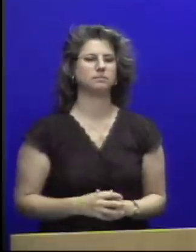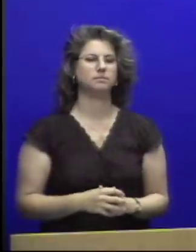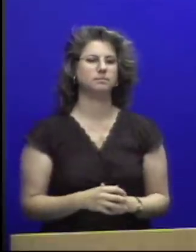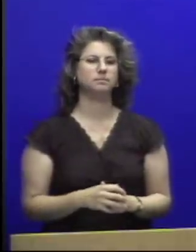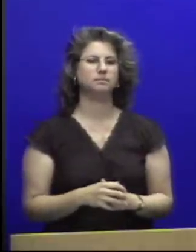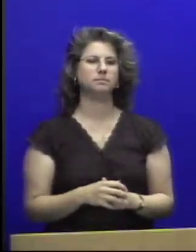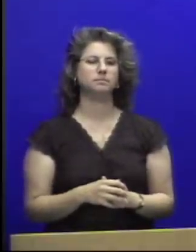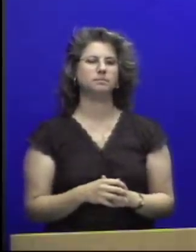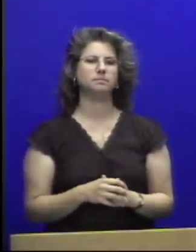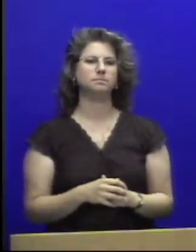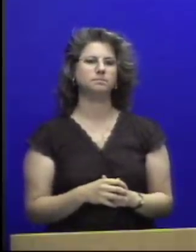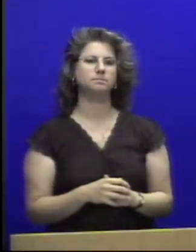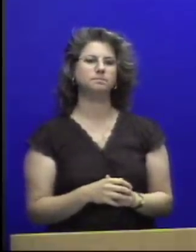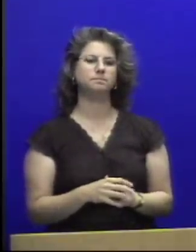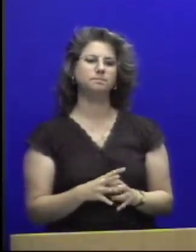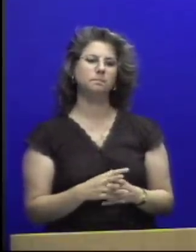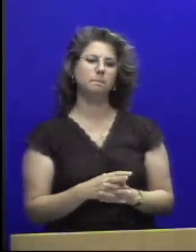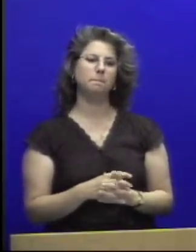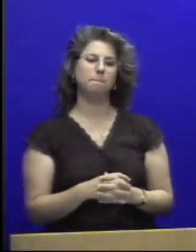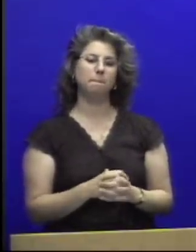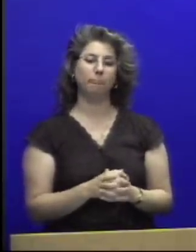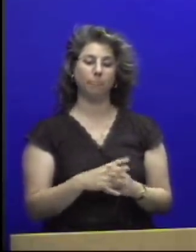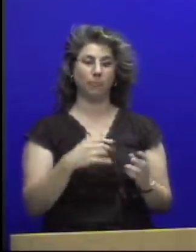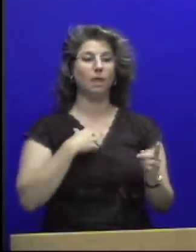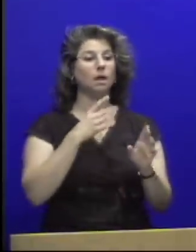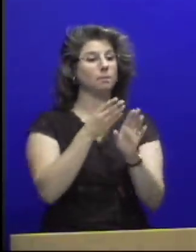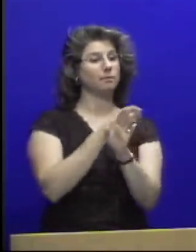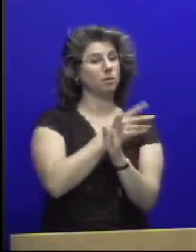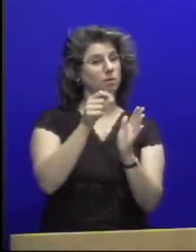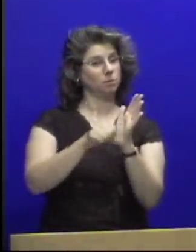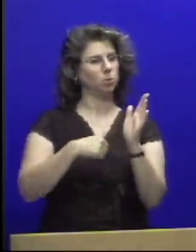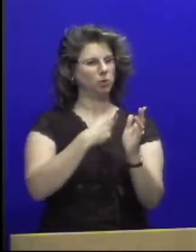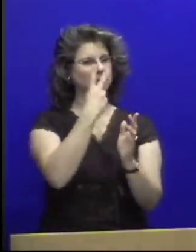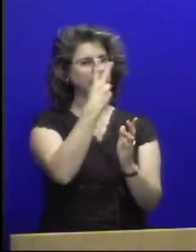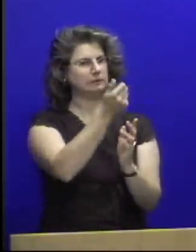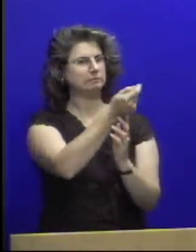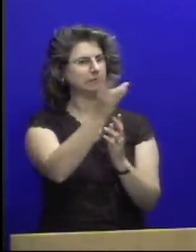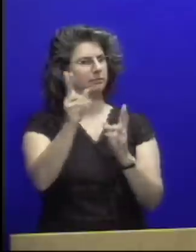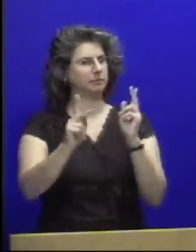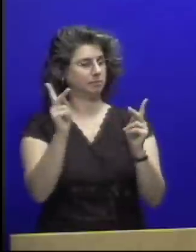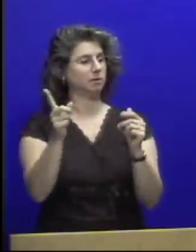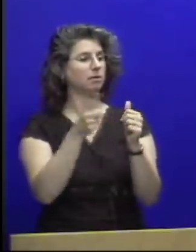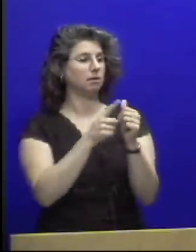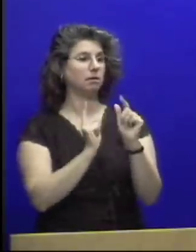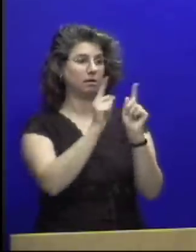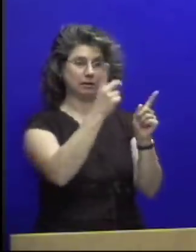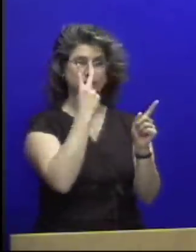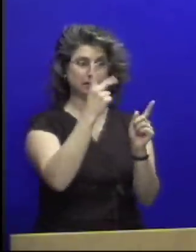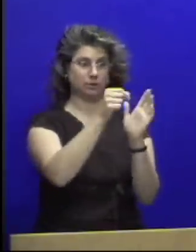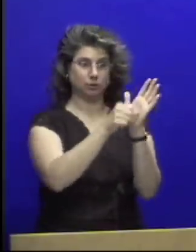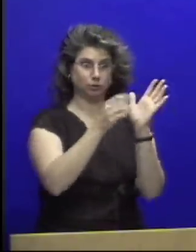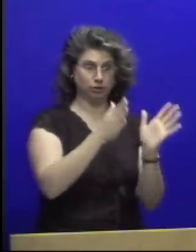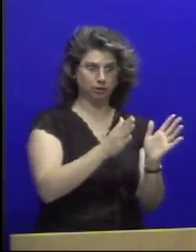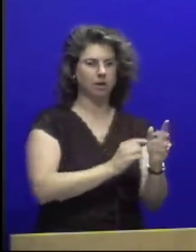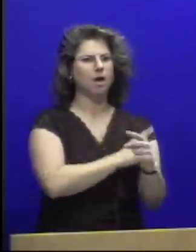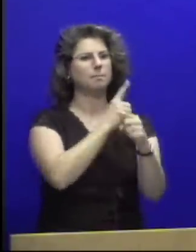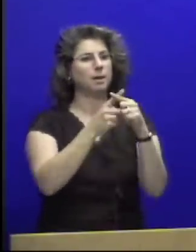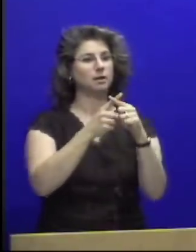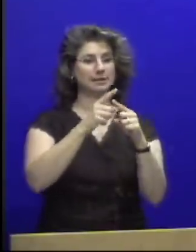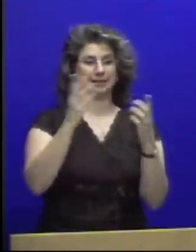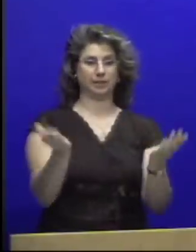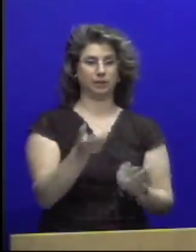You will see, besides seeing the surgeon before your operation, at UCSD we also send patients to